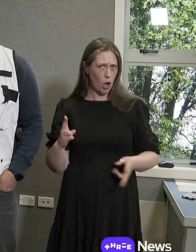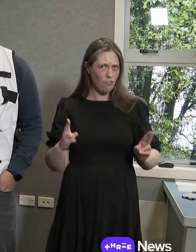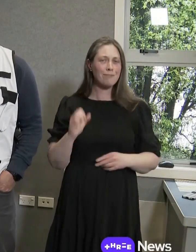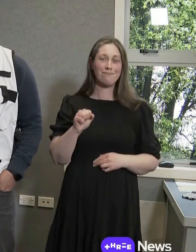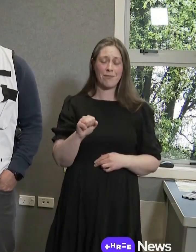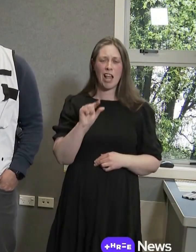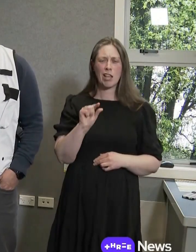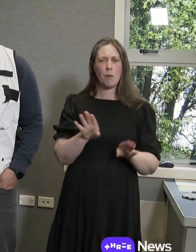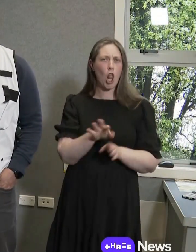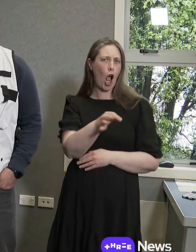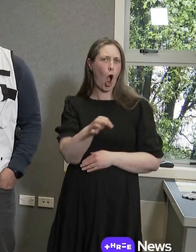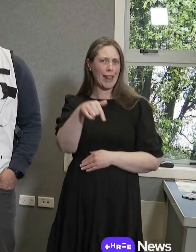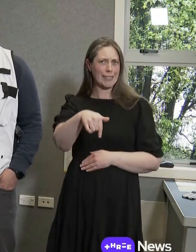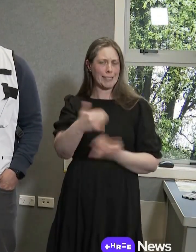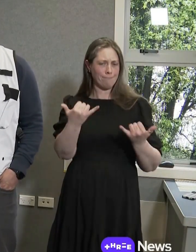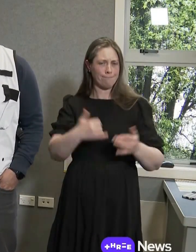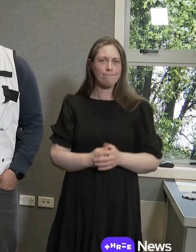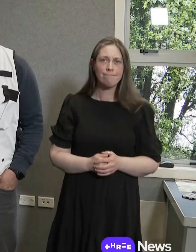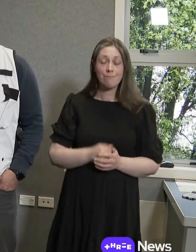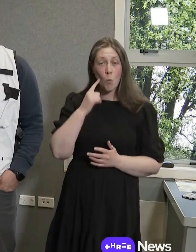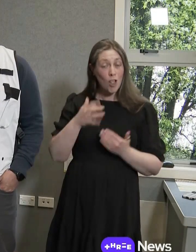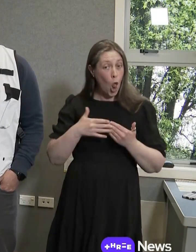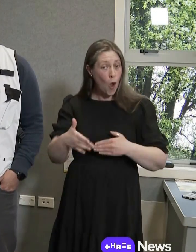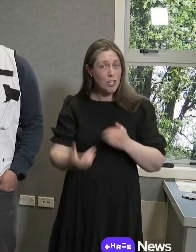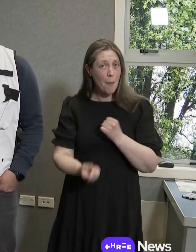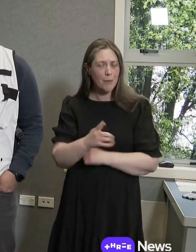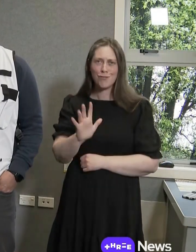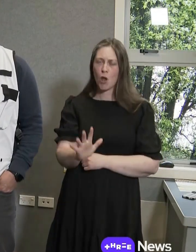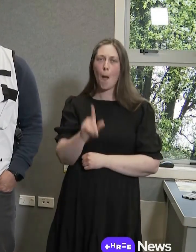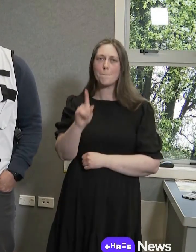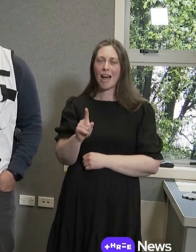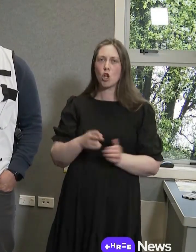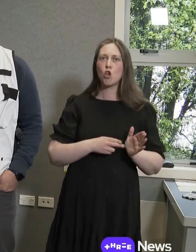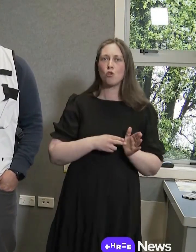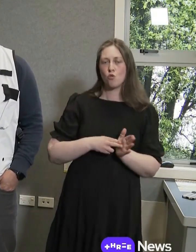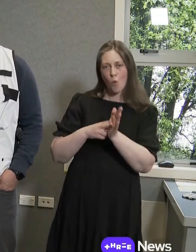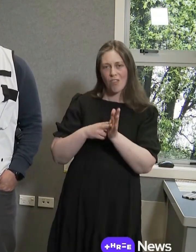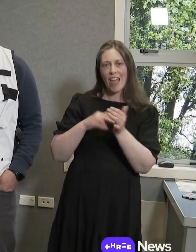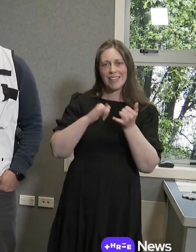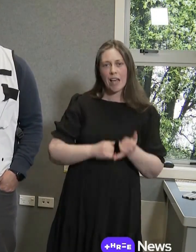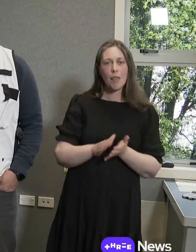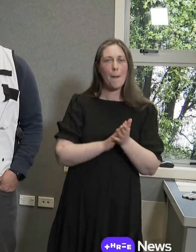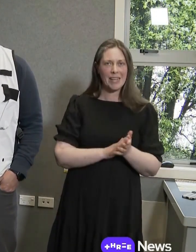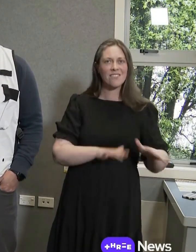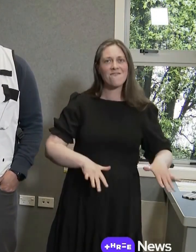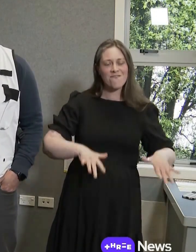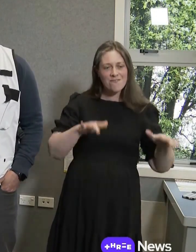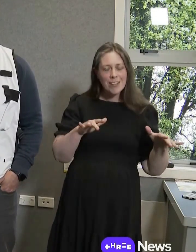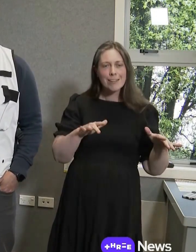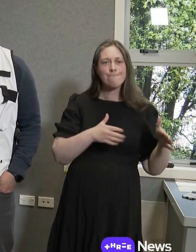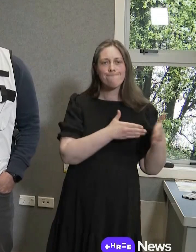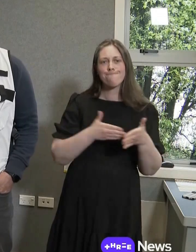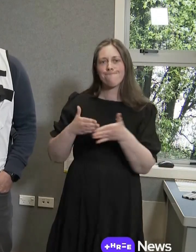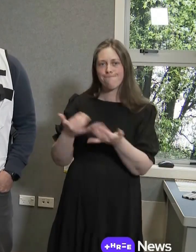of an island at the moment. We don't think it'll be for long, but certainly floodwaters to the north and south of us have paid to that. And what are your messages